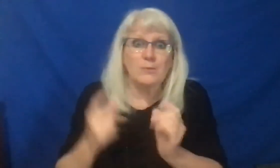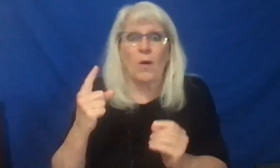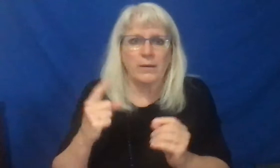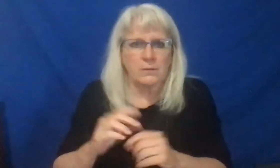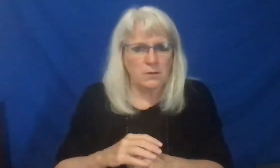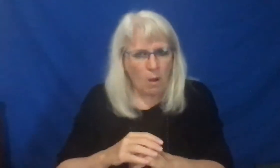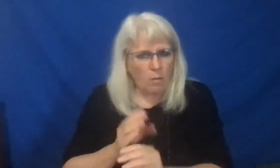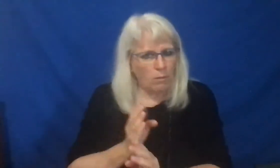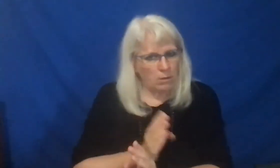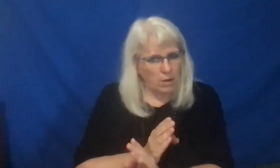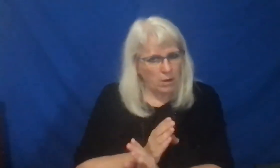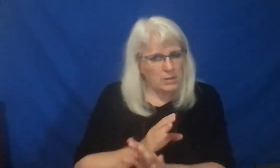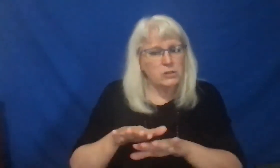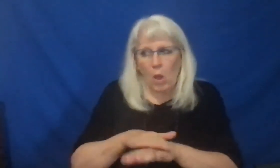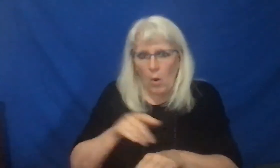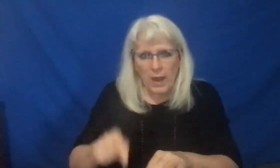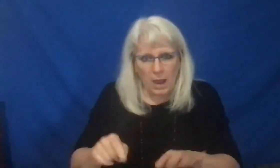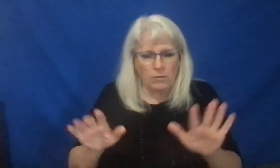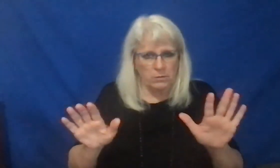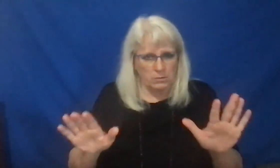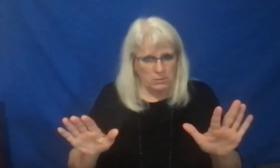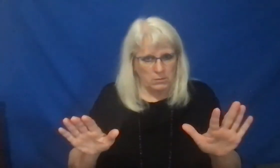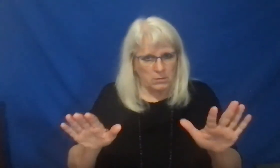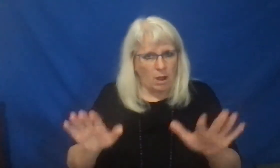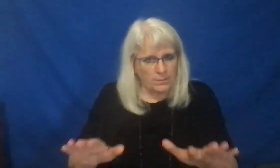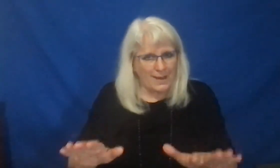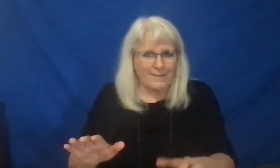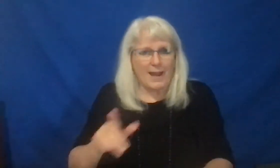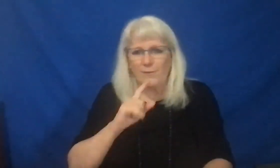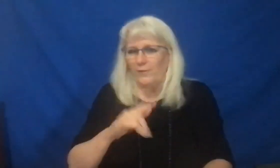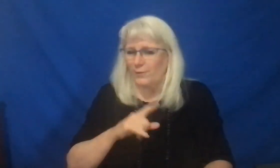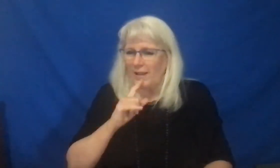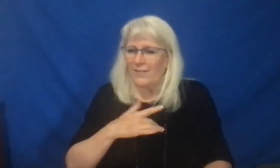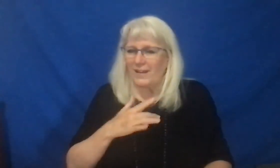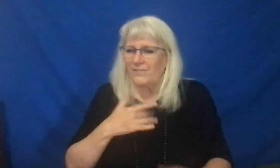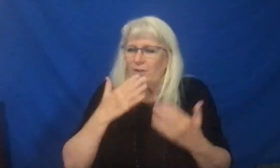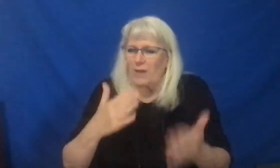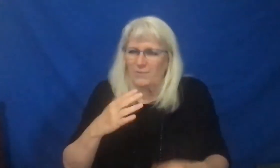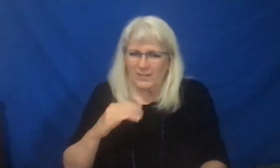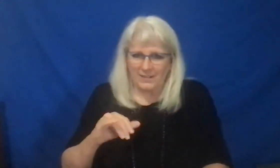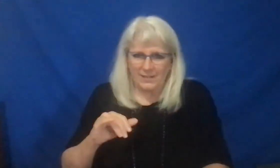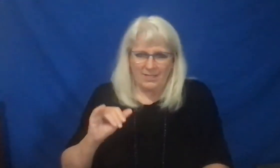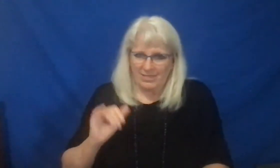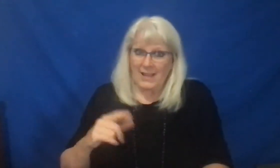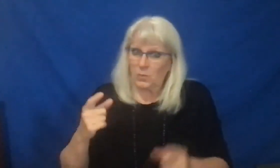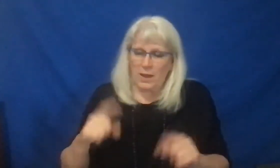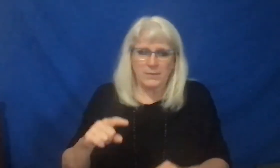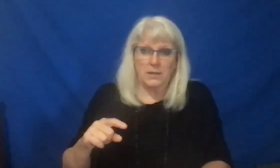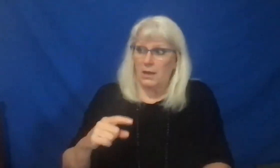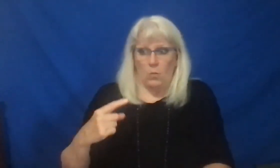just get to pause just a little bit. And I'm so grateful for that. I love getting to watch that happen. And we have another year, exciting year of